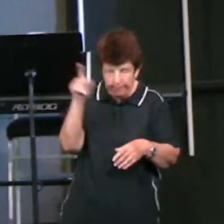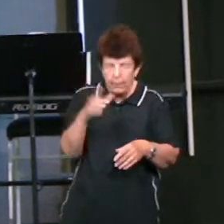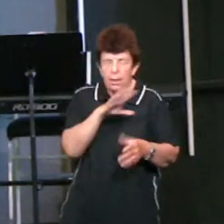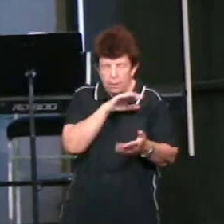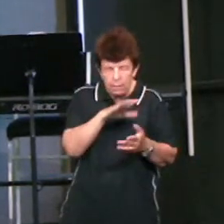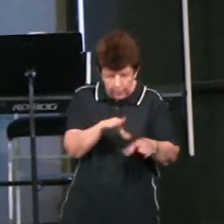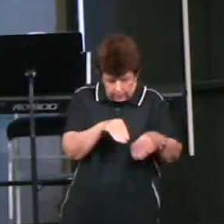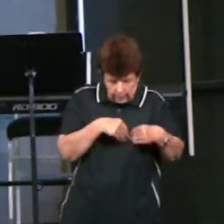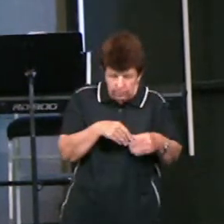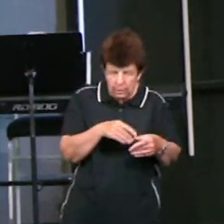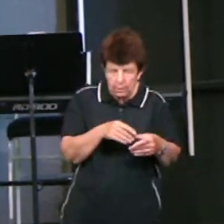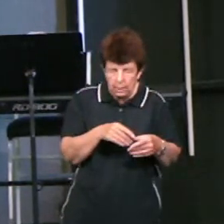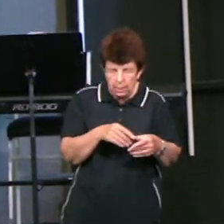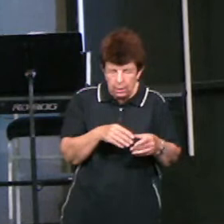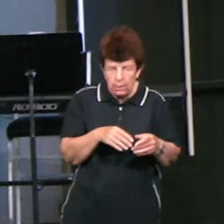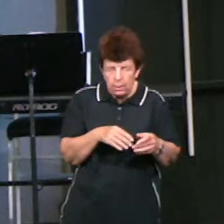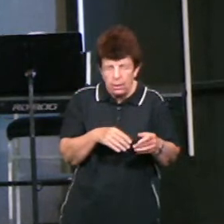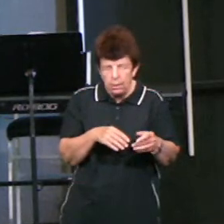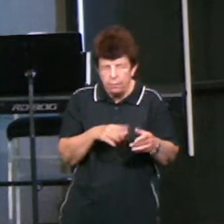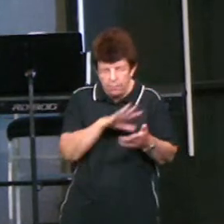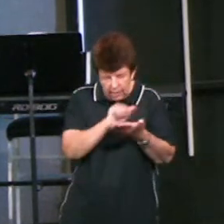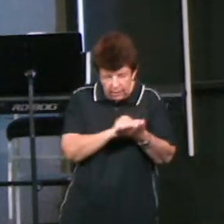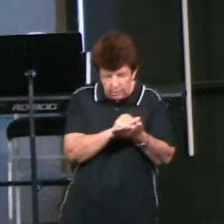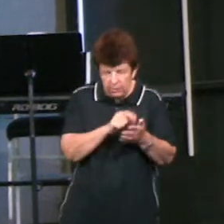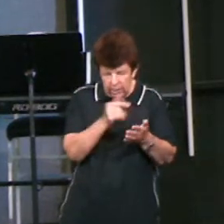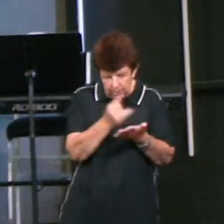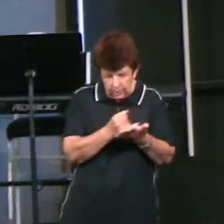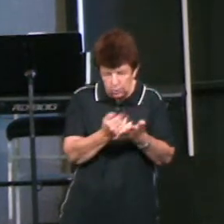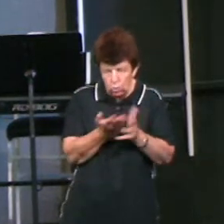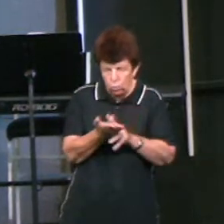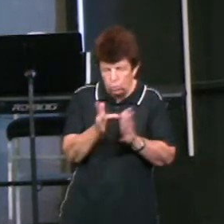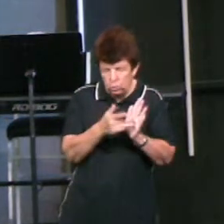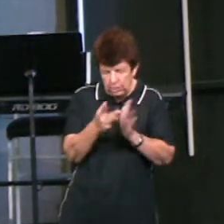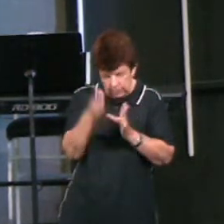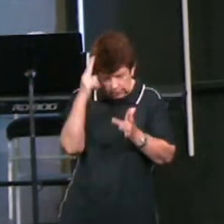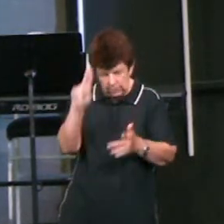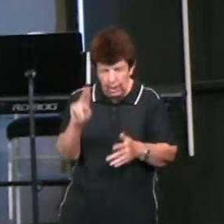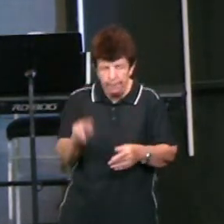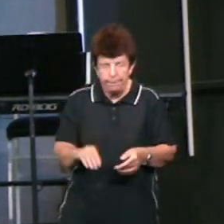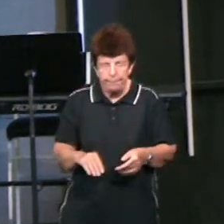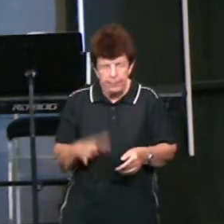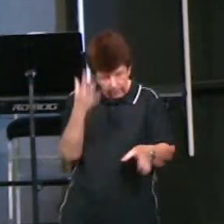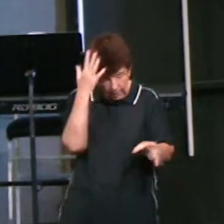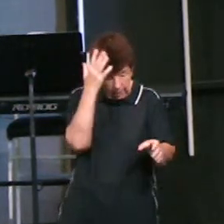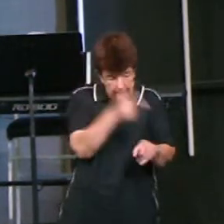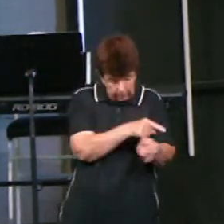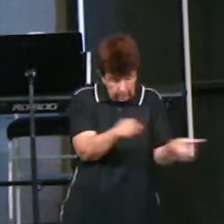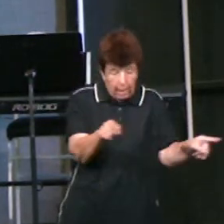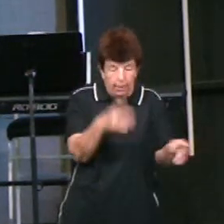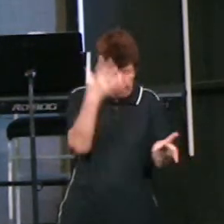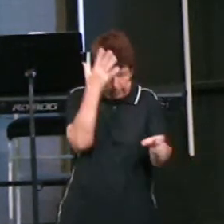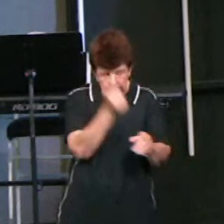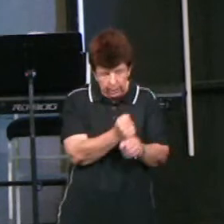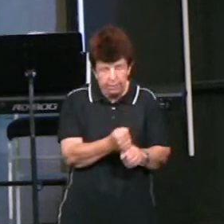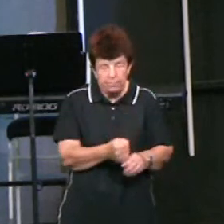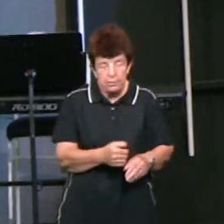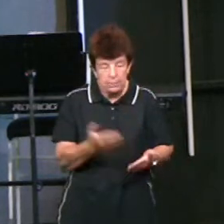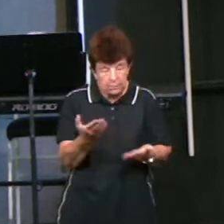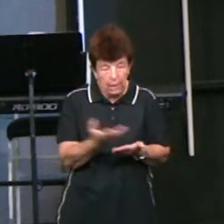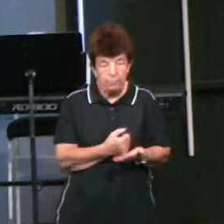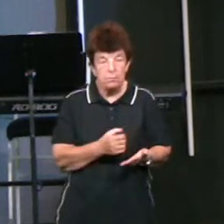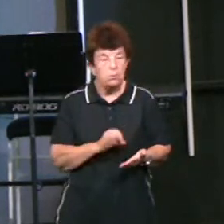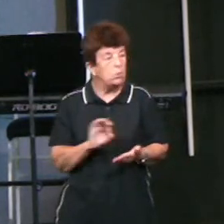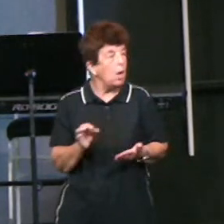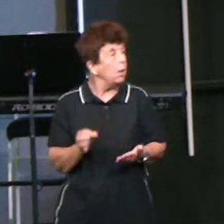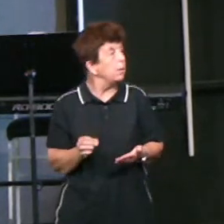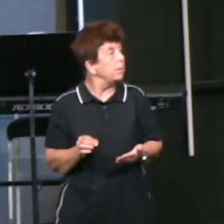sins through Christ's name. They believed and were saved. And it wasn't